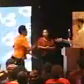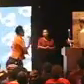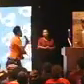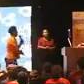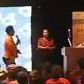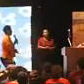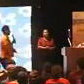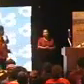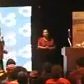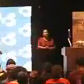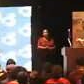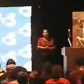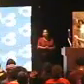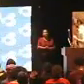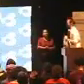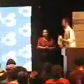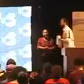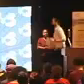Thank you, Jace.